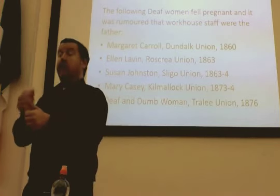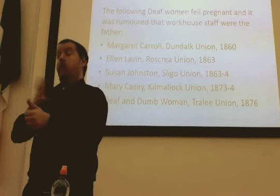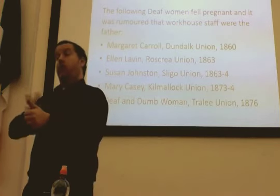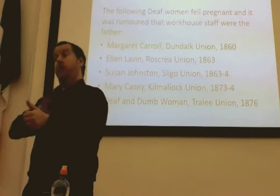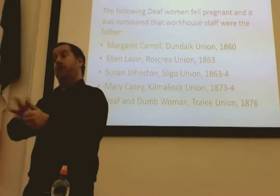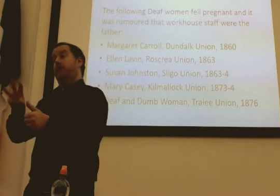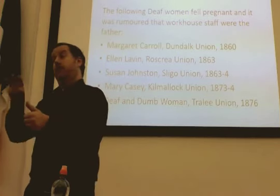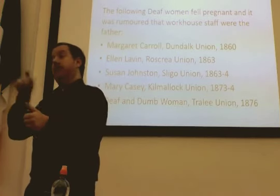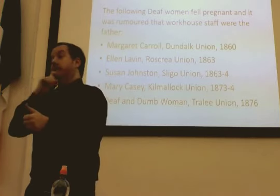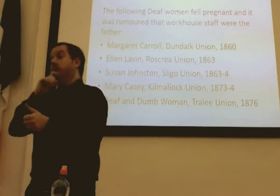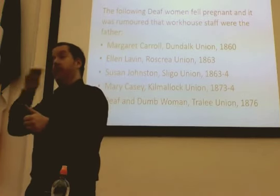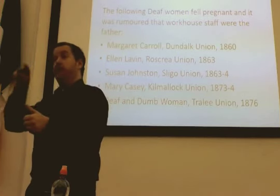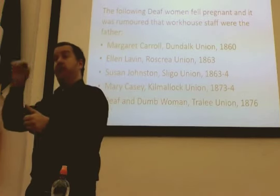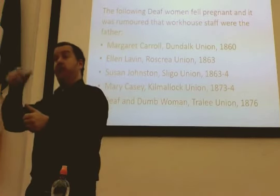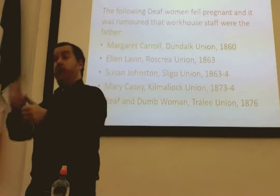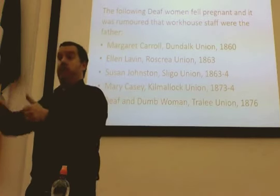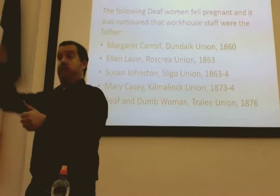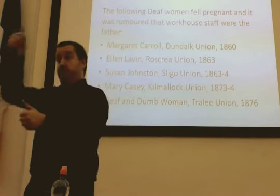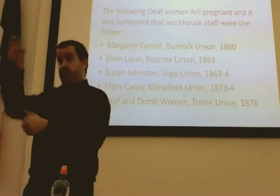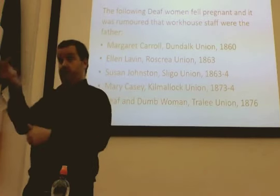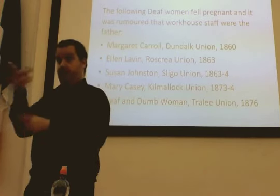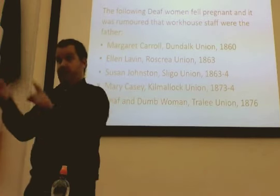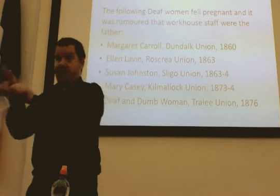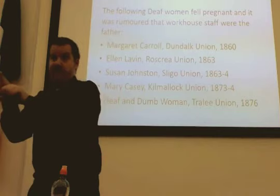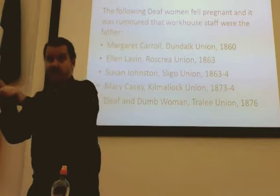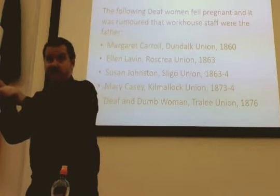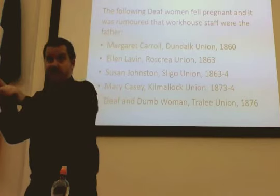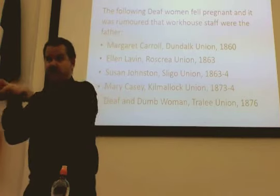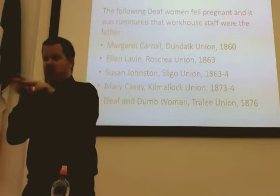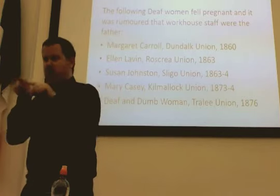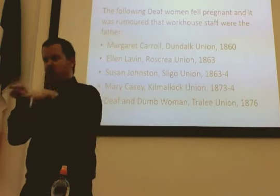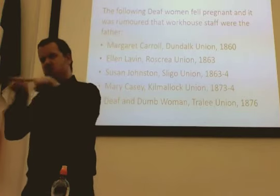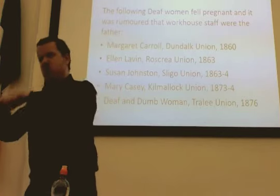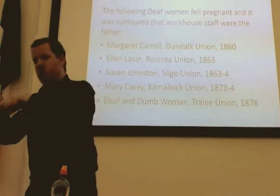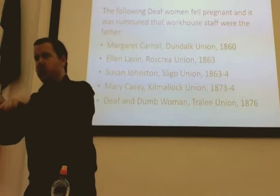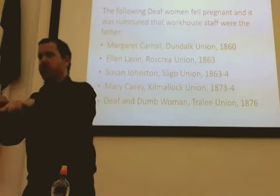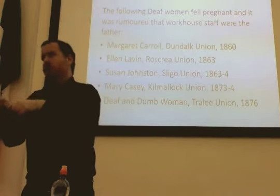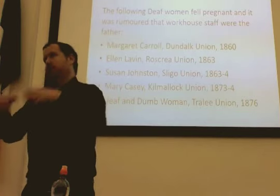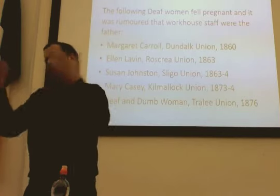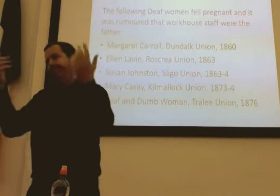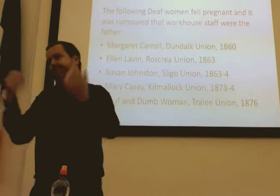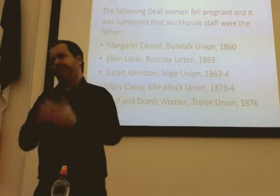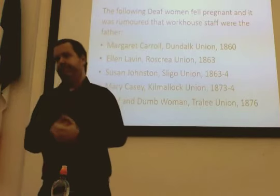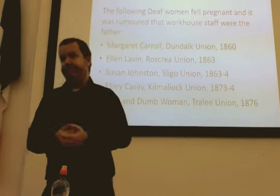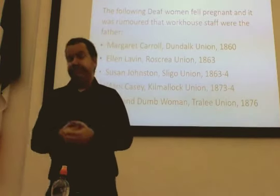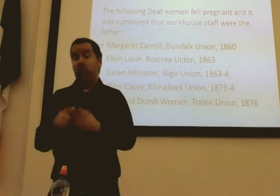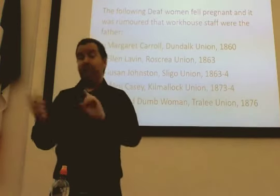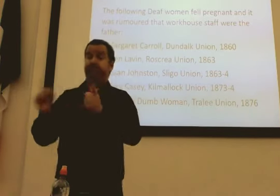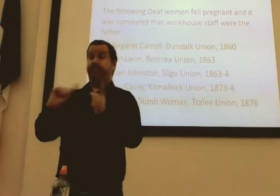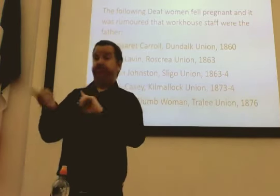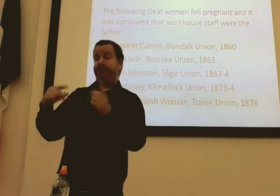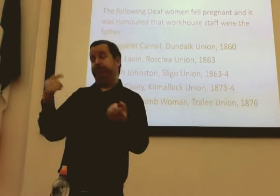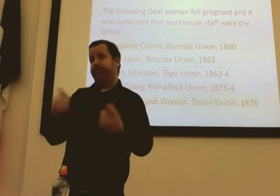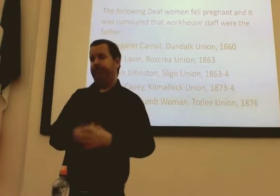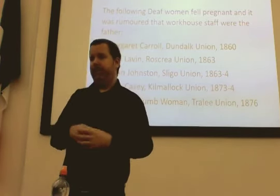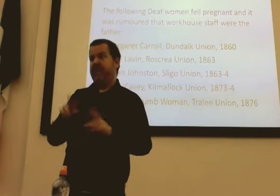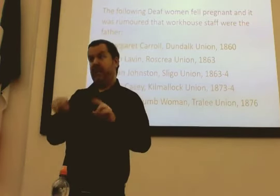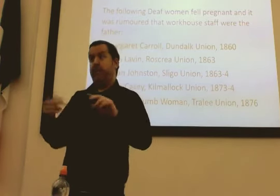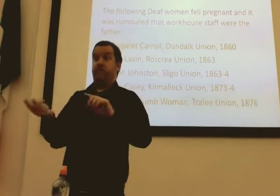then in this instance it was the woman with the hearing matrix, she was in the position of authority, and the deaf man was the vulnerable one, but they ended up flirting. But